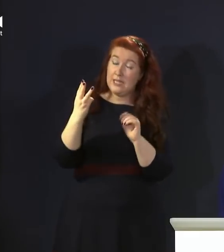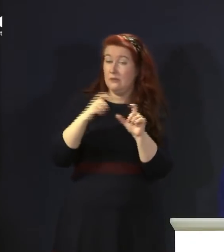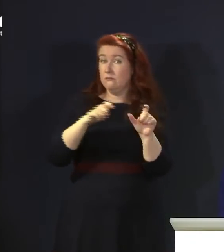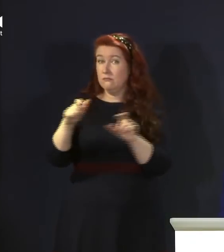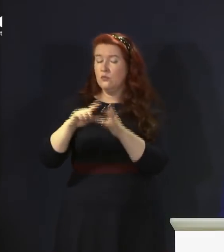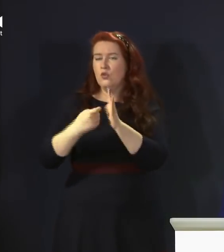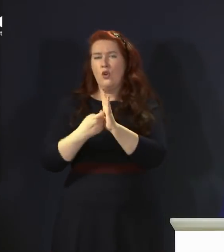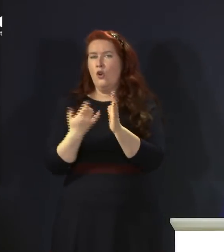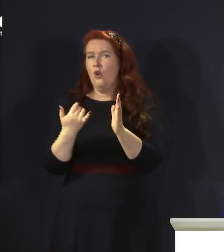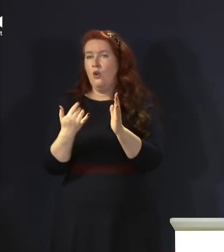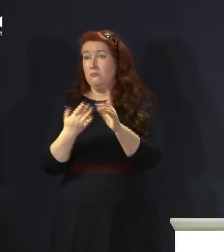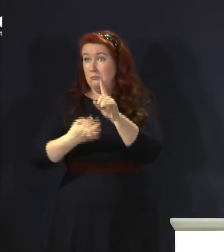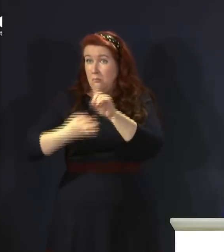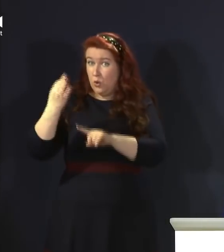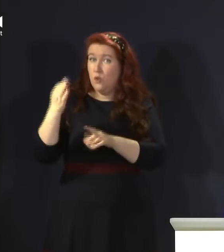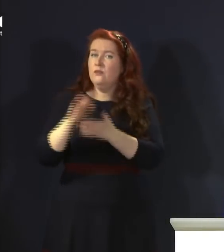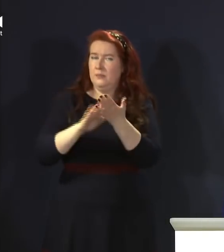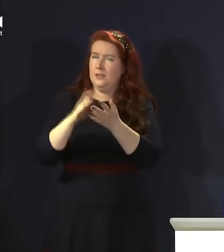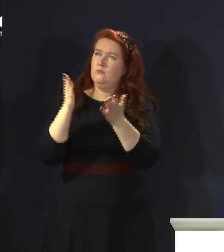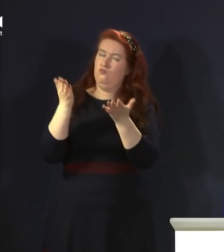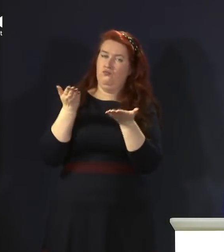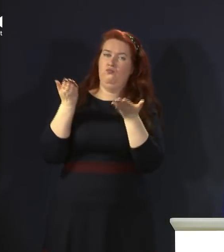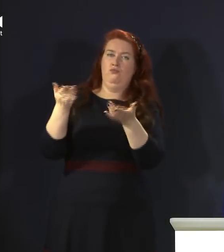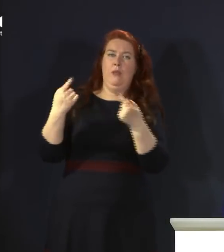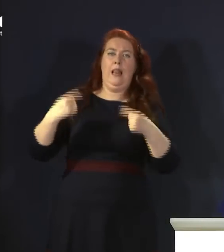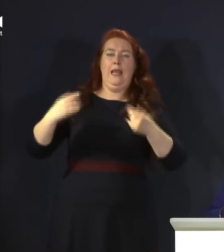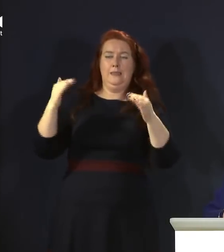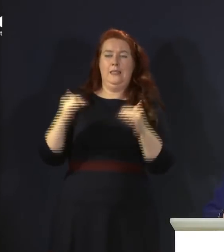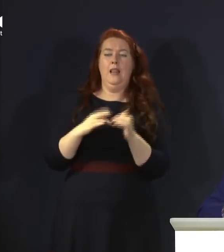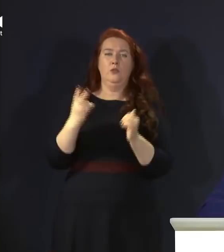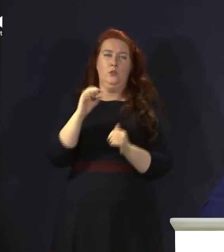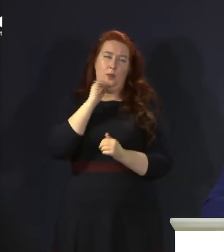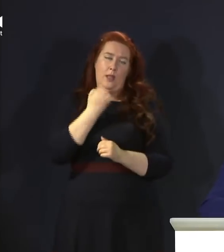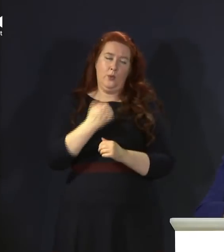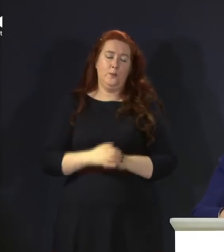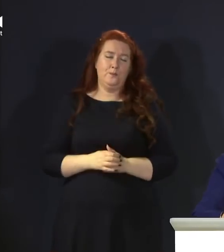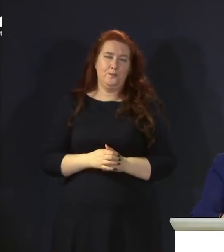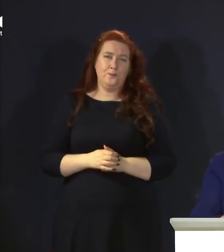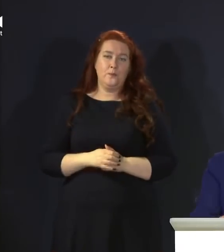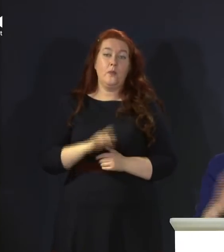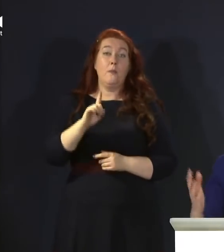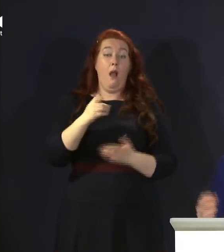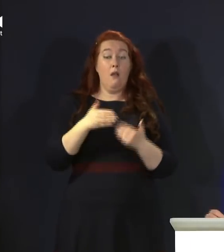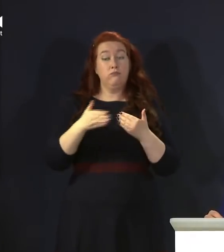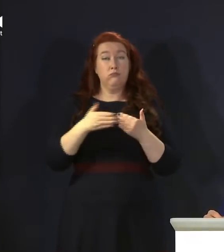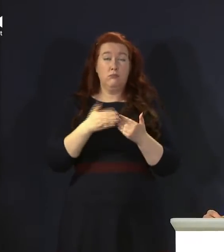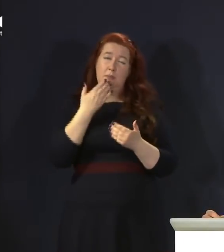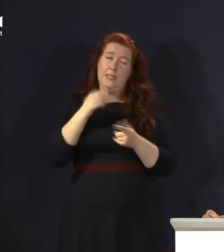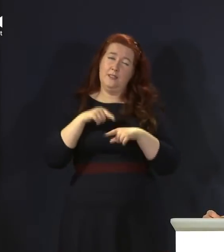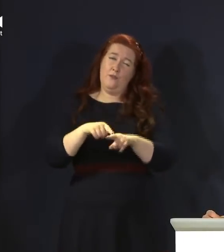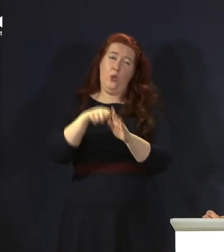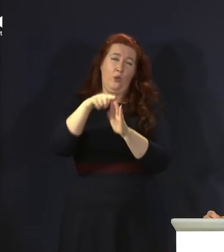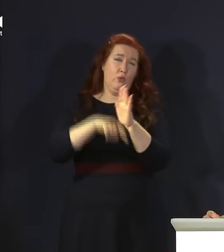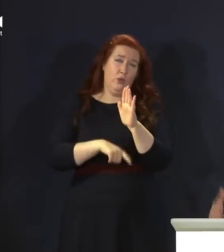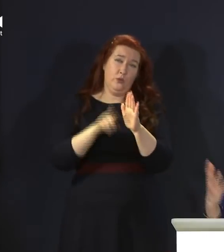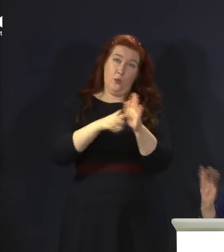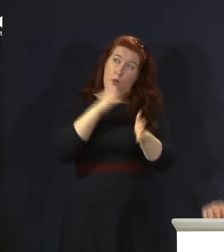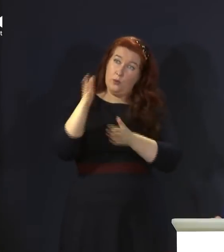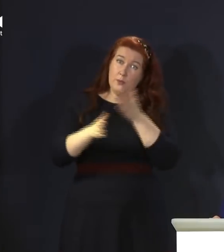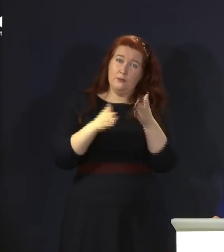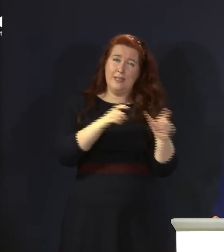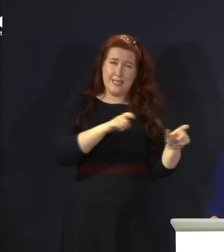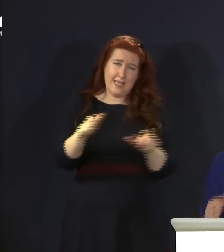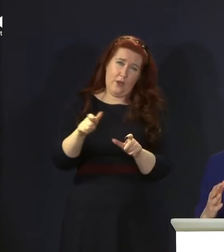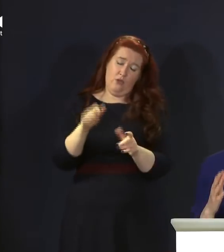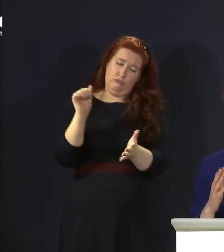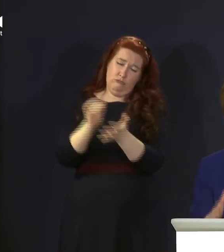or whether there's been an improvement and it can go to level 2. But in the meantime, please continue to follow all the rules when you are out and about, continue to